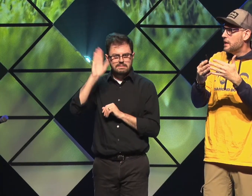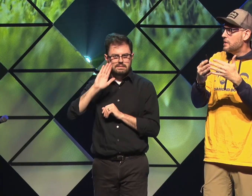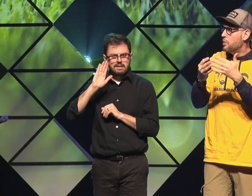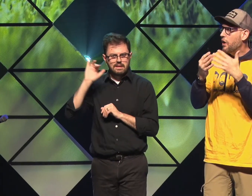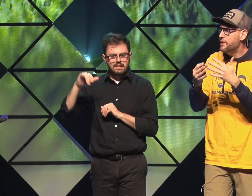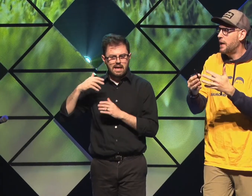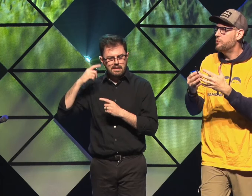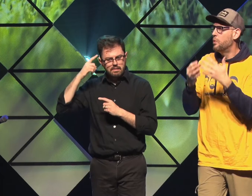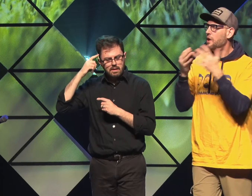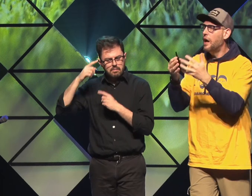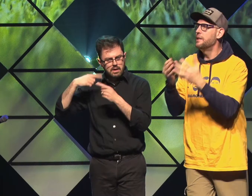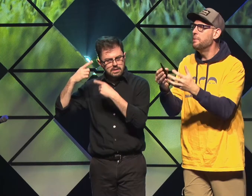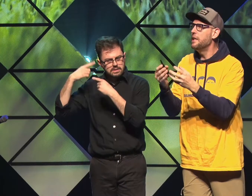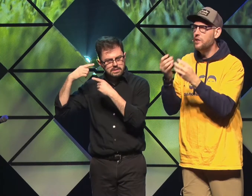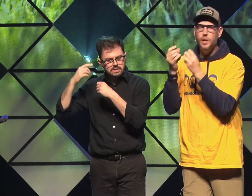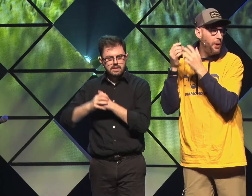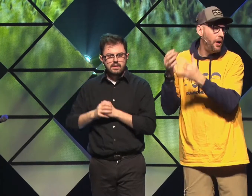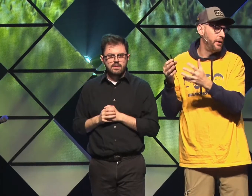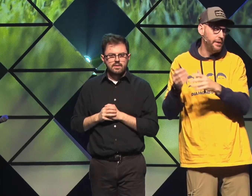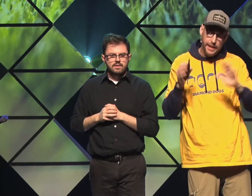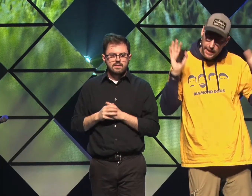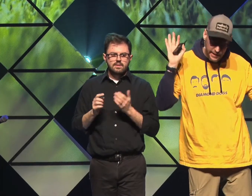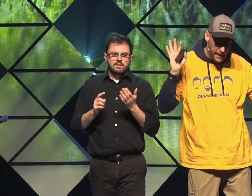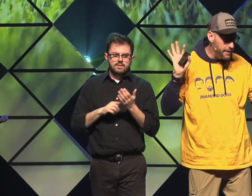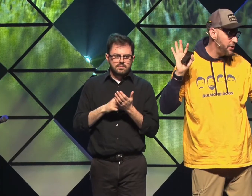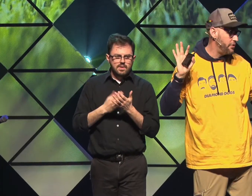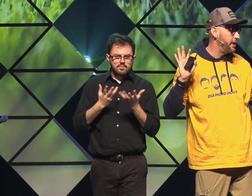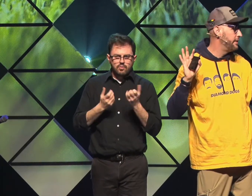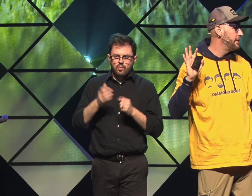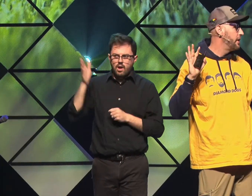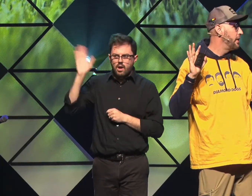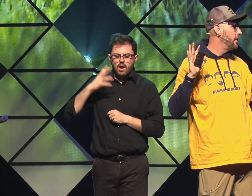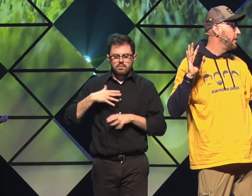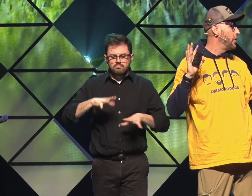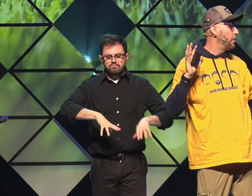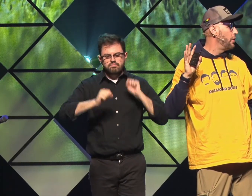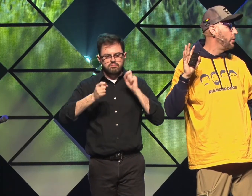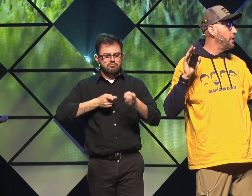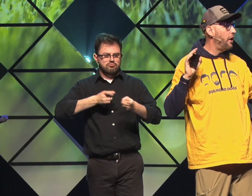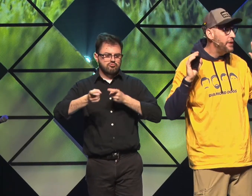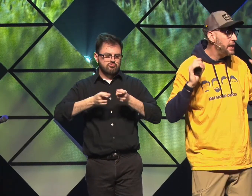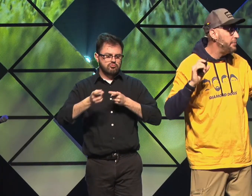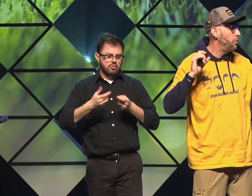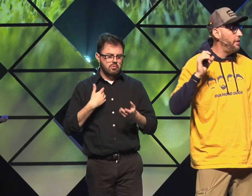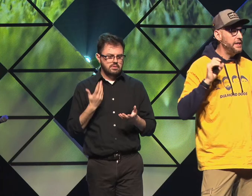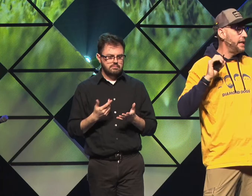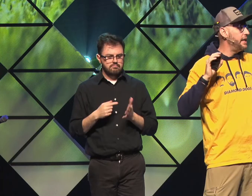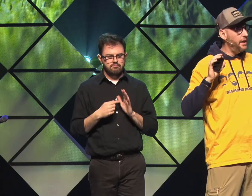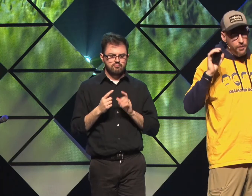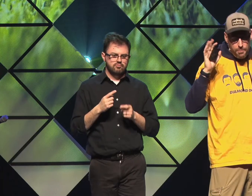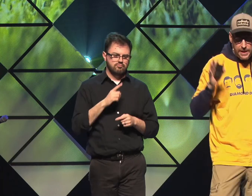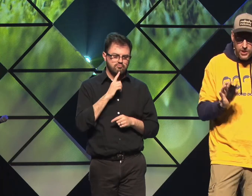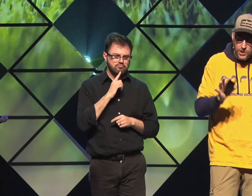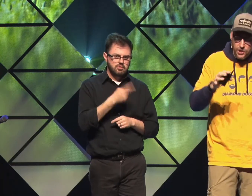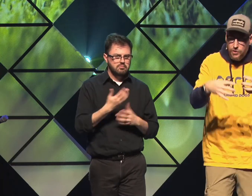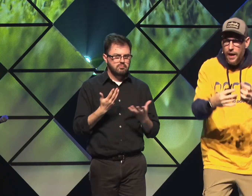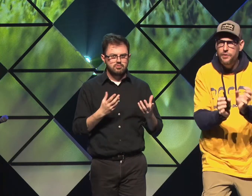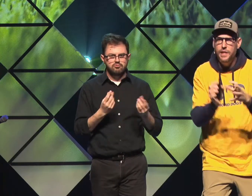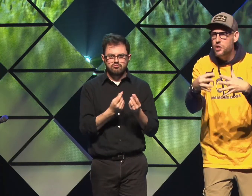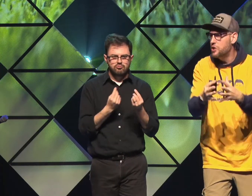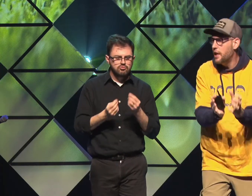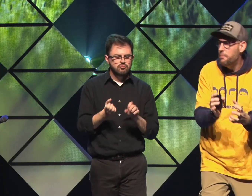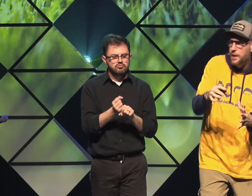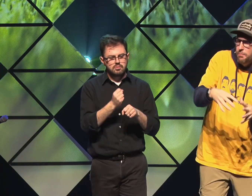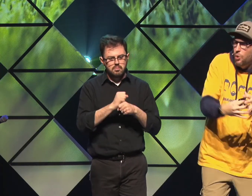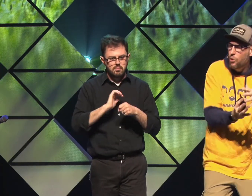We oftentimes want God to be the potter. I get that imagery. We oftentimes want this idea of a being that's just